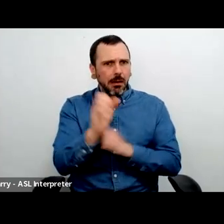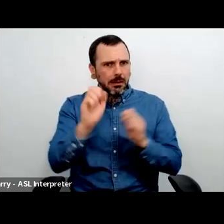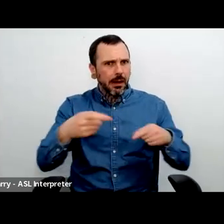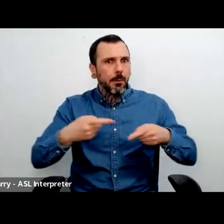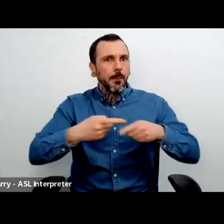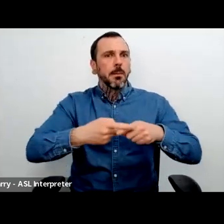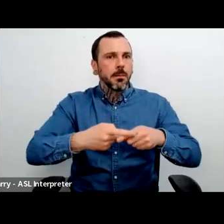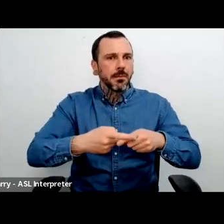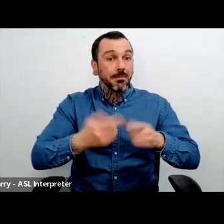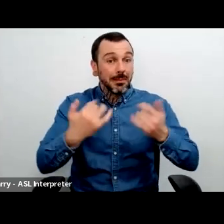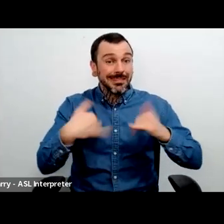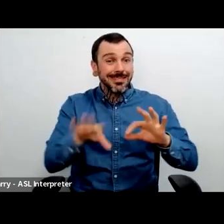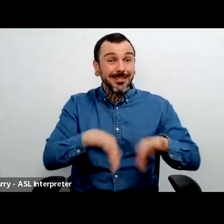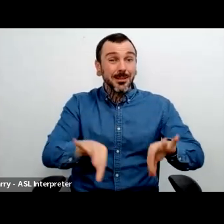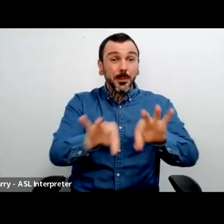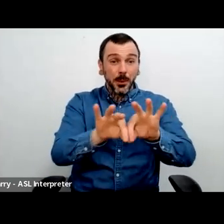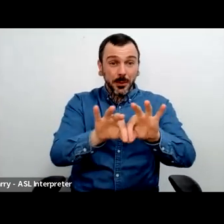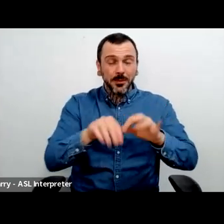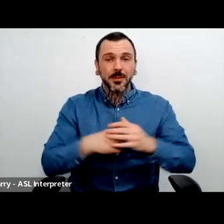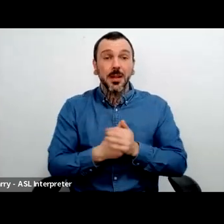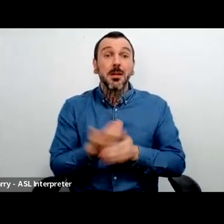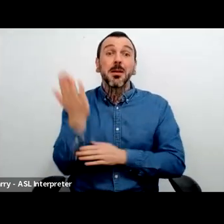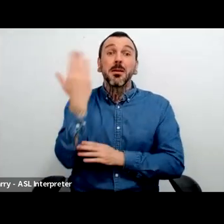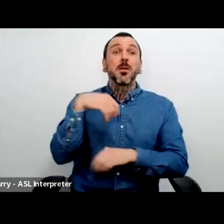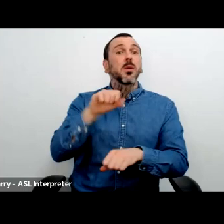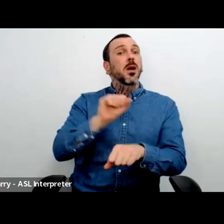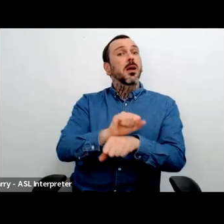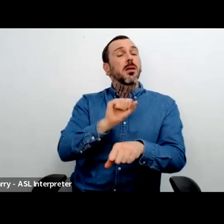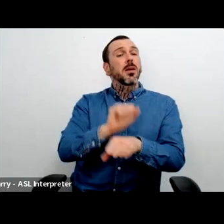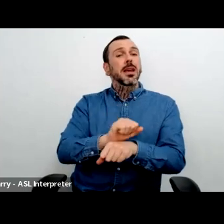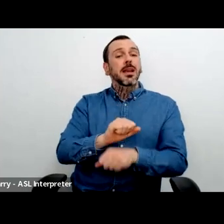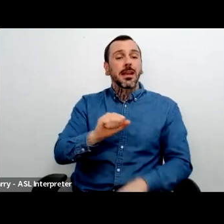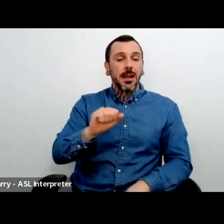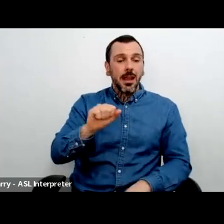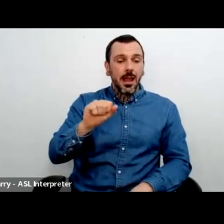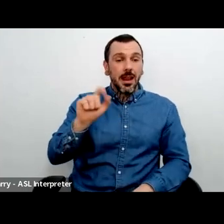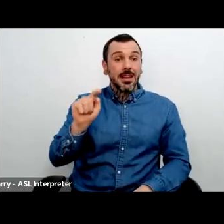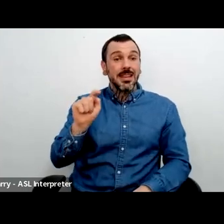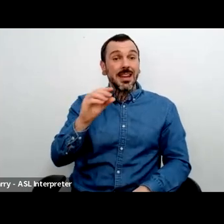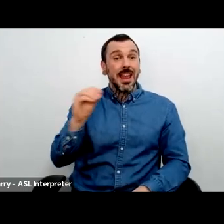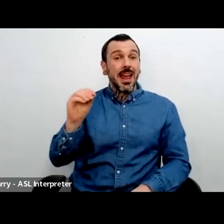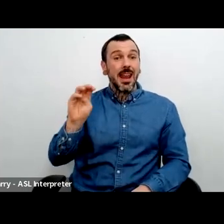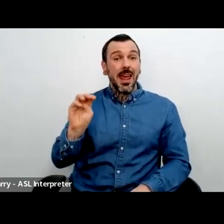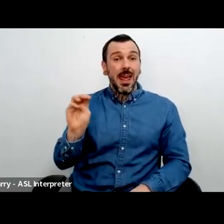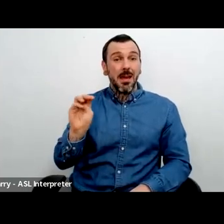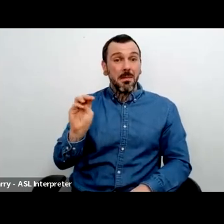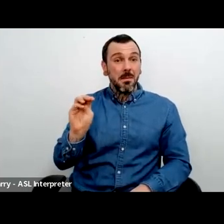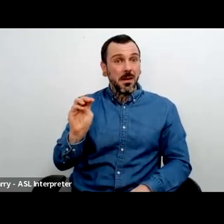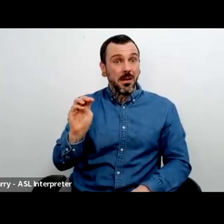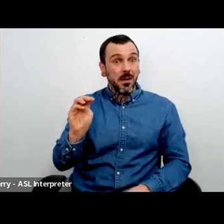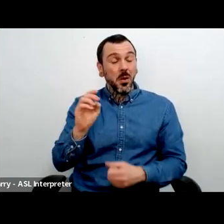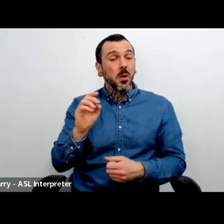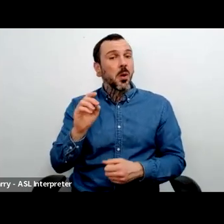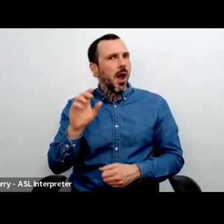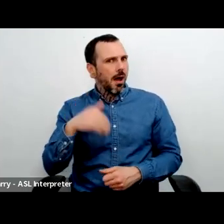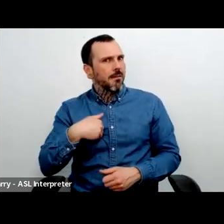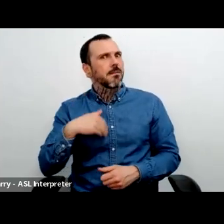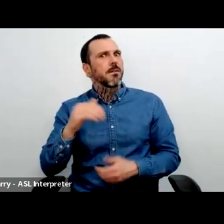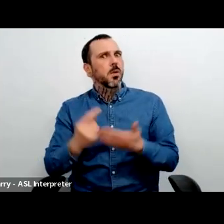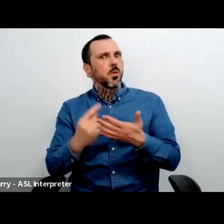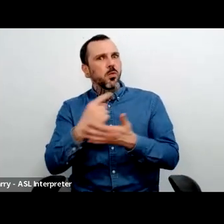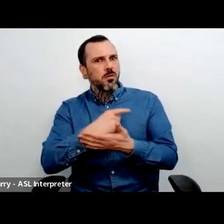there were about 15 reviews in Montreal, and online, on TV, on the radio, you know,